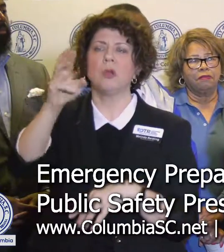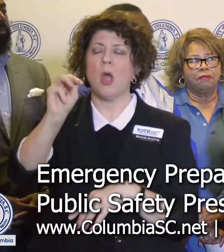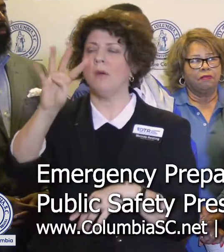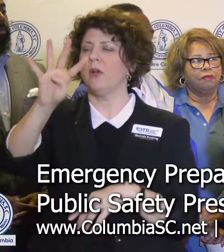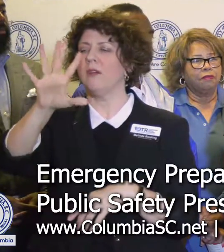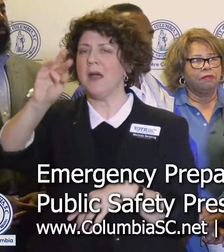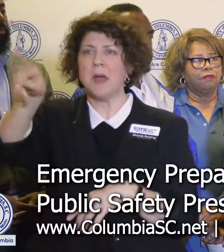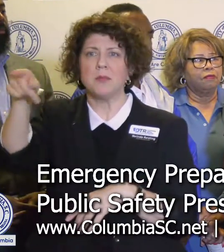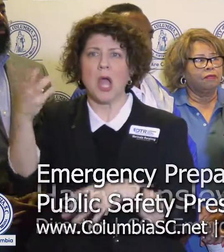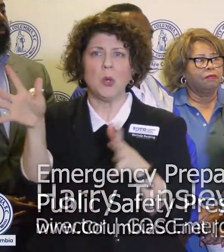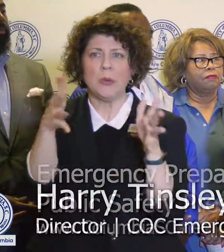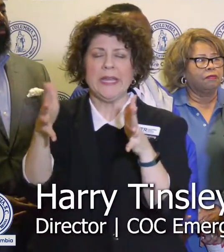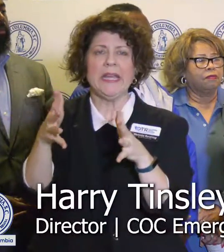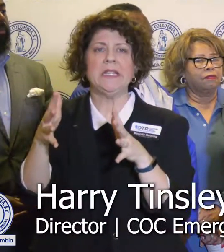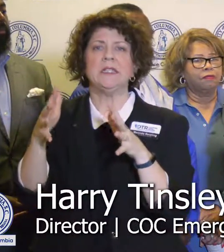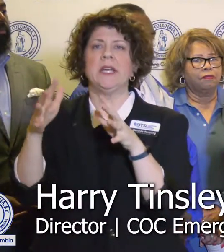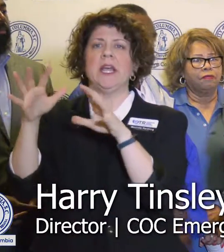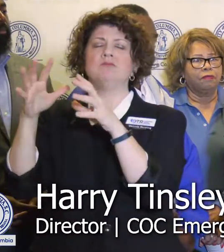miles per hour.